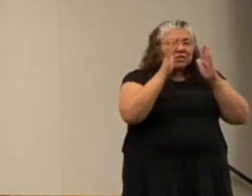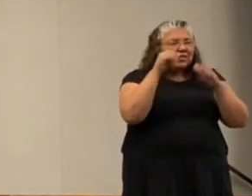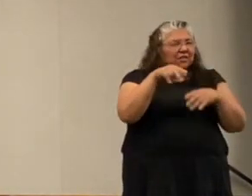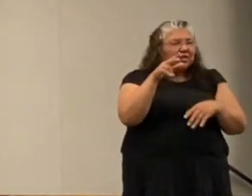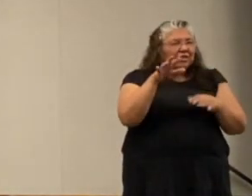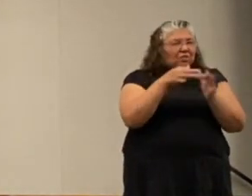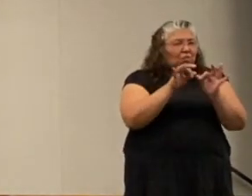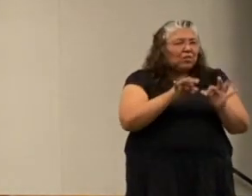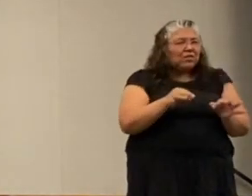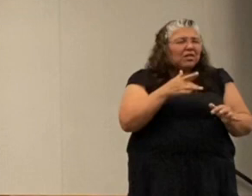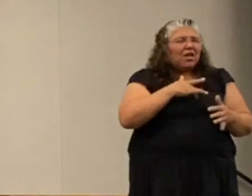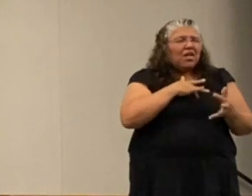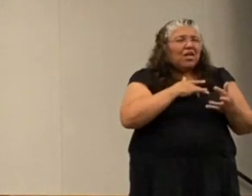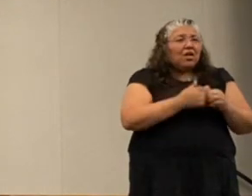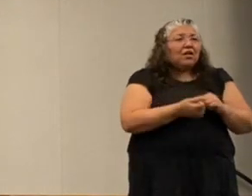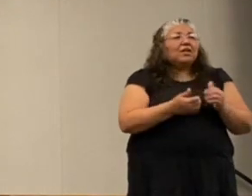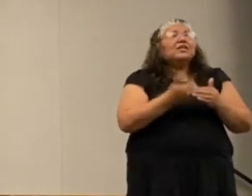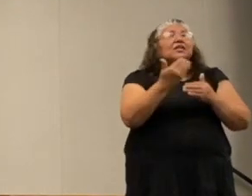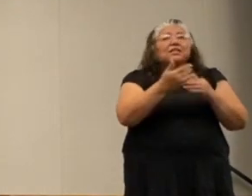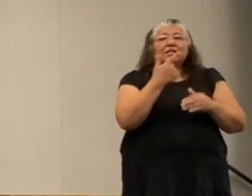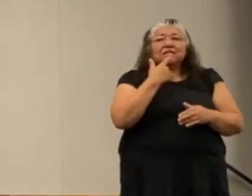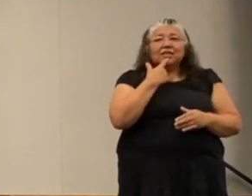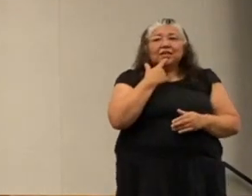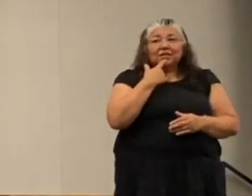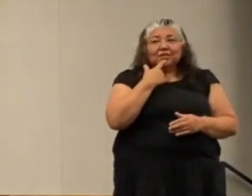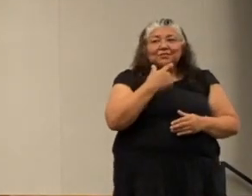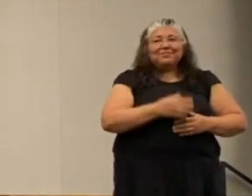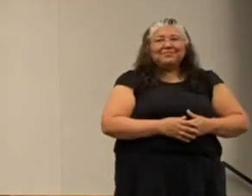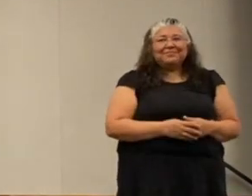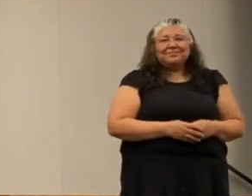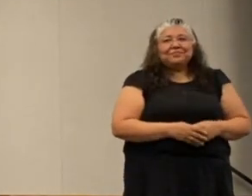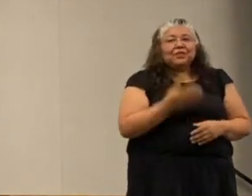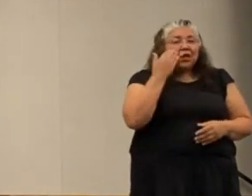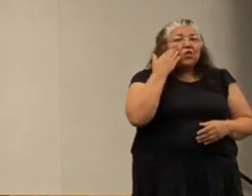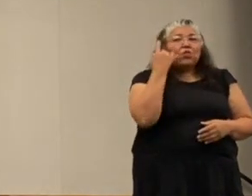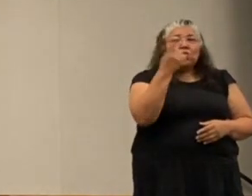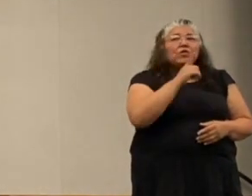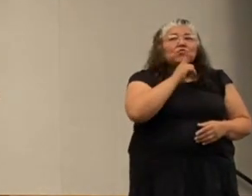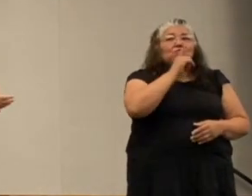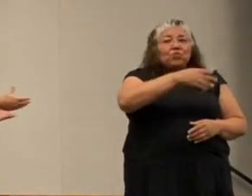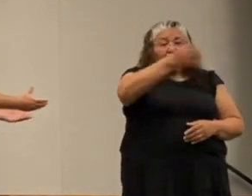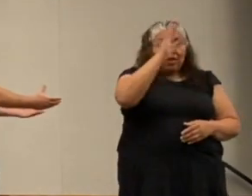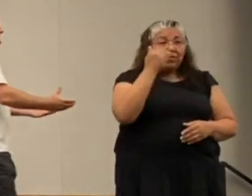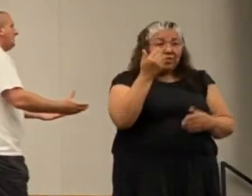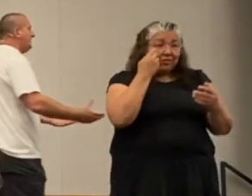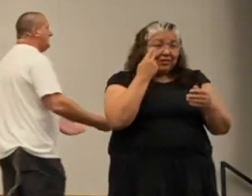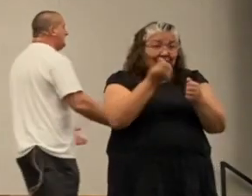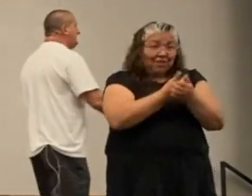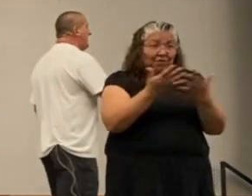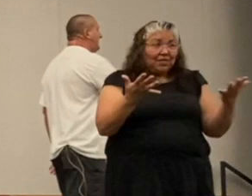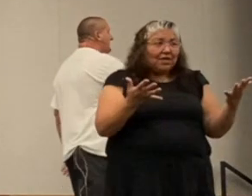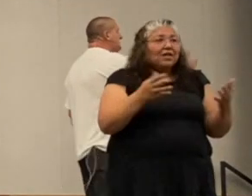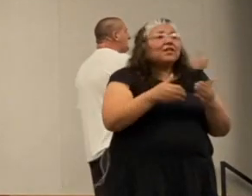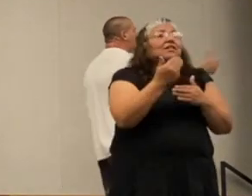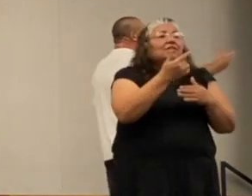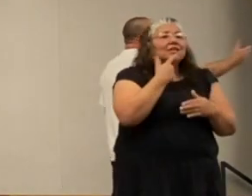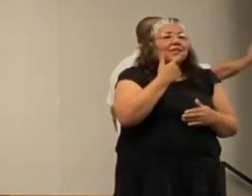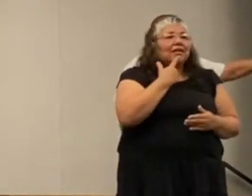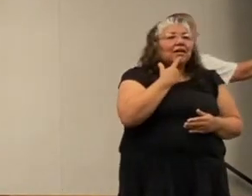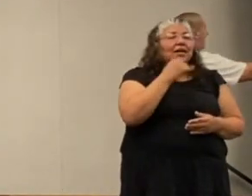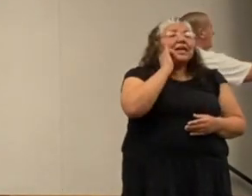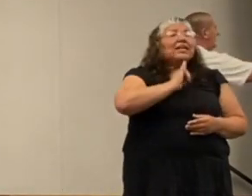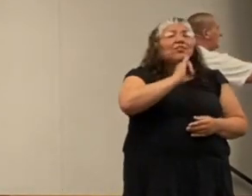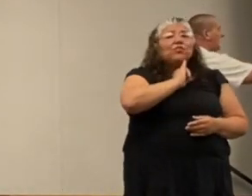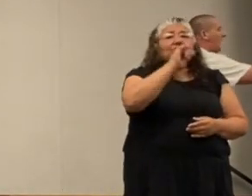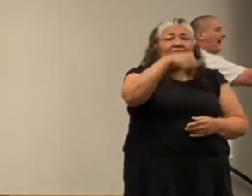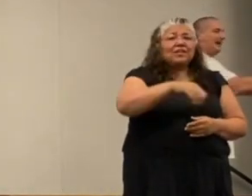are heartbreaking, right? Then they said, right, because they know the one true God. They've seen everything, right? And so then they said, Israel,